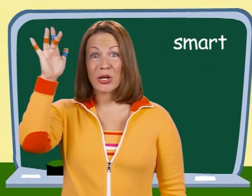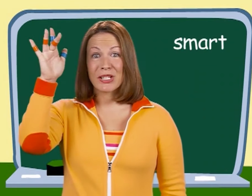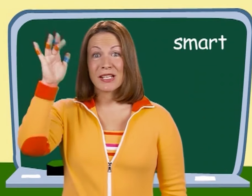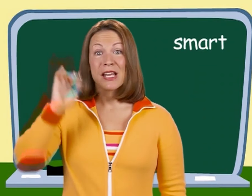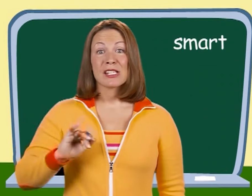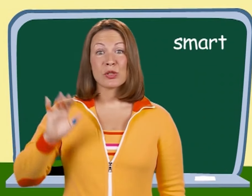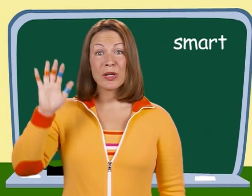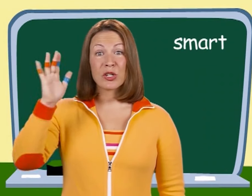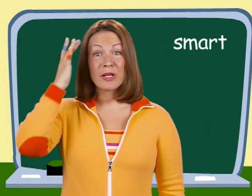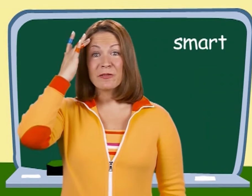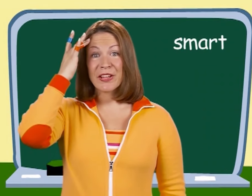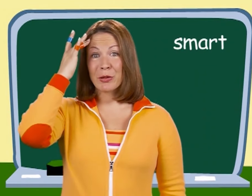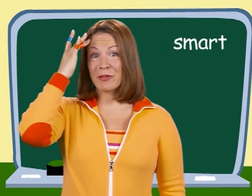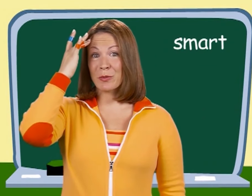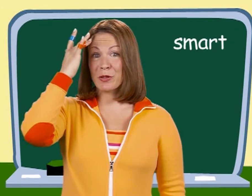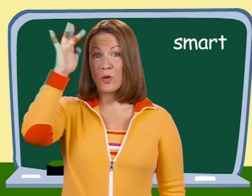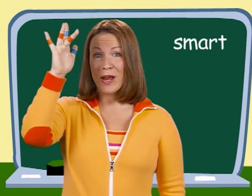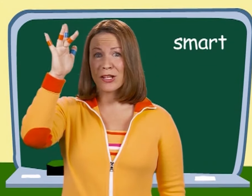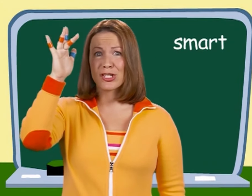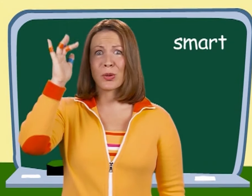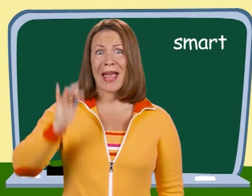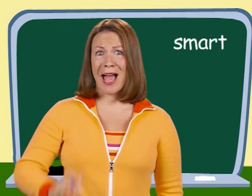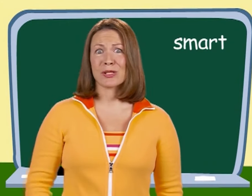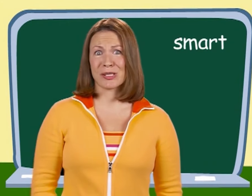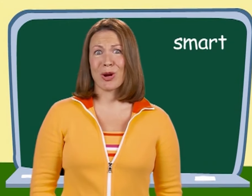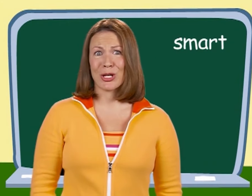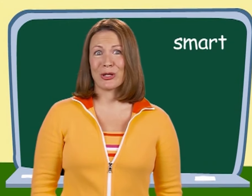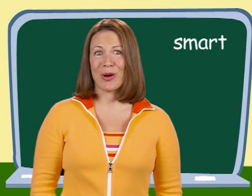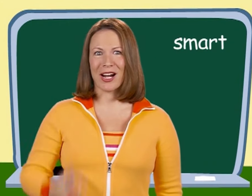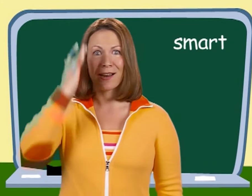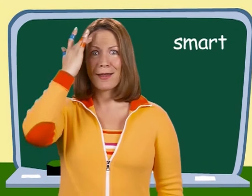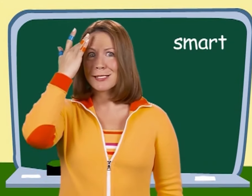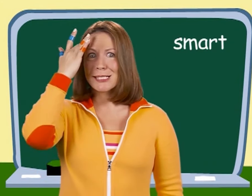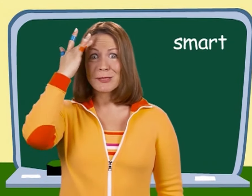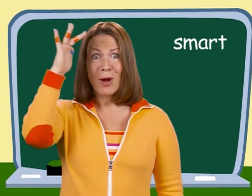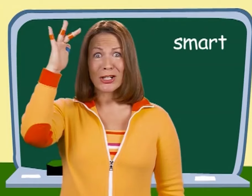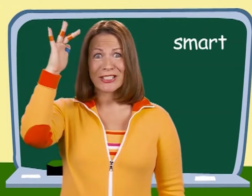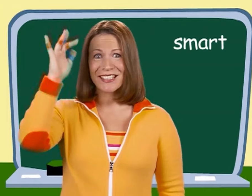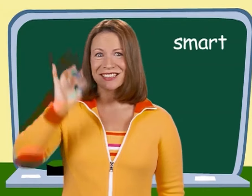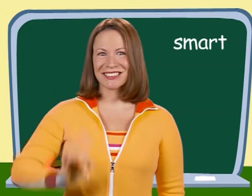Smart. Swing your middle finger up from your forehead, showing how smart you are. Smart.